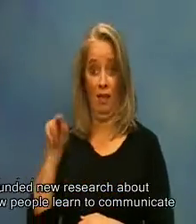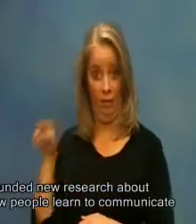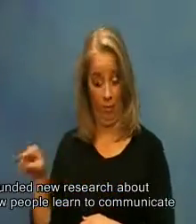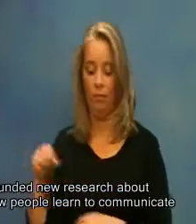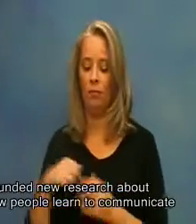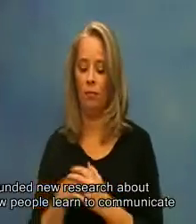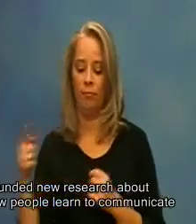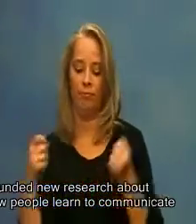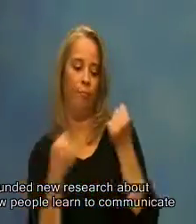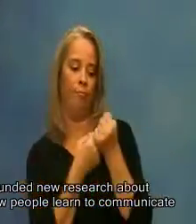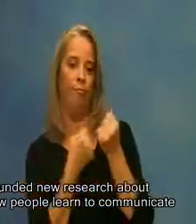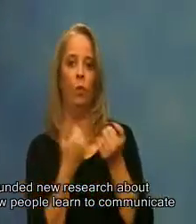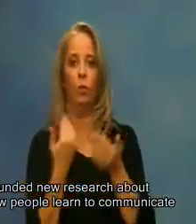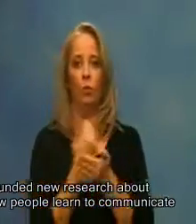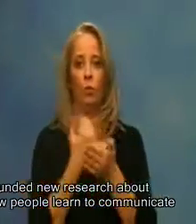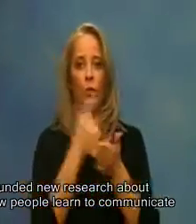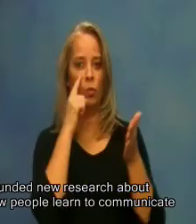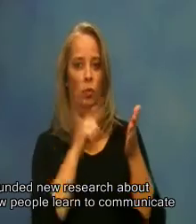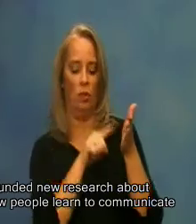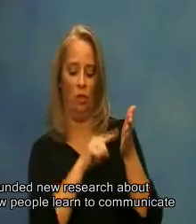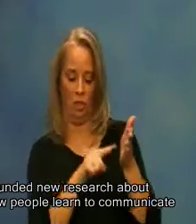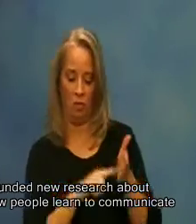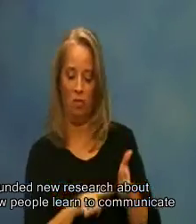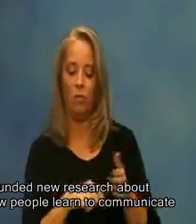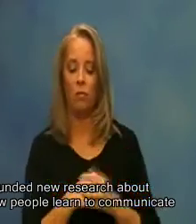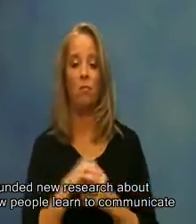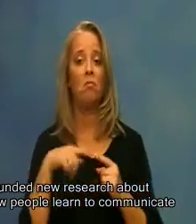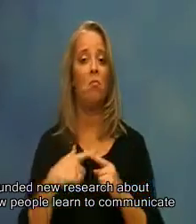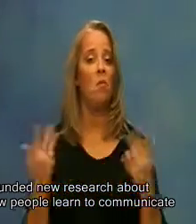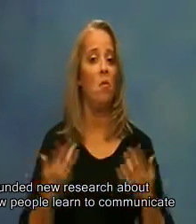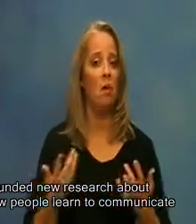It funded new research about how people learn to communicate.